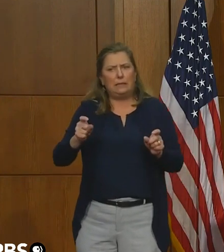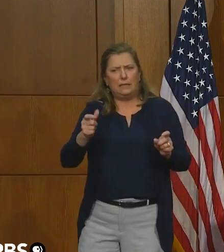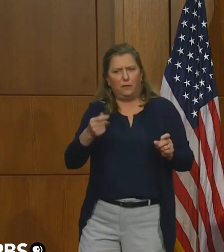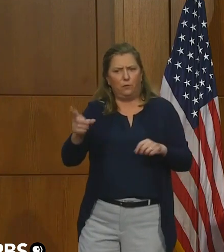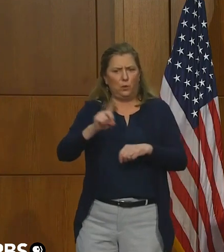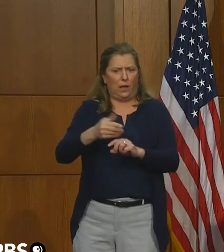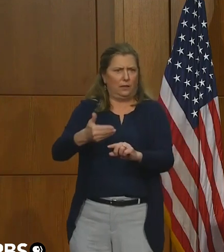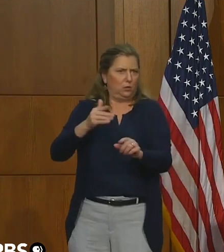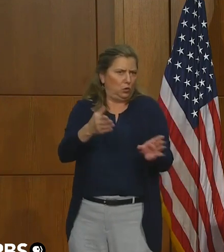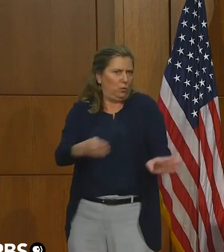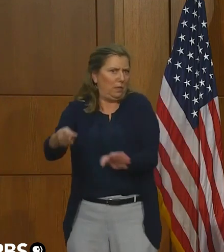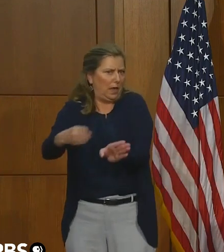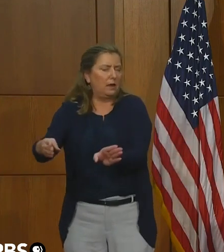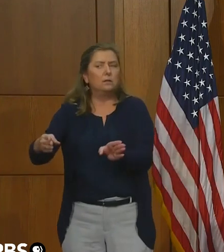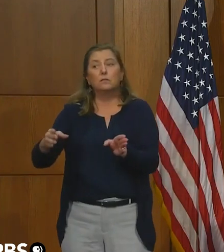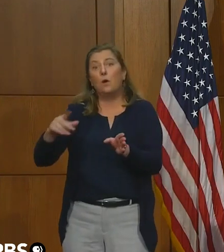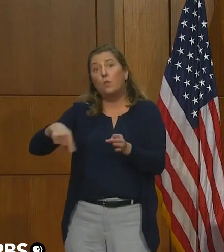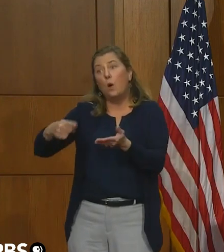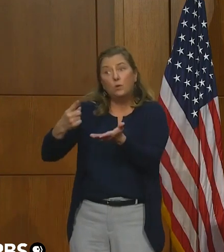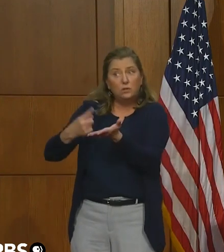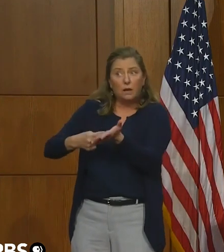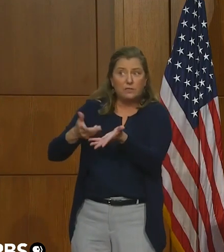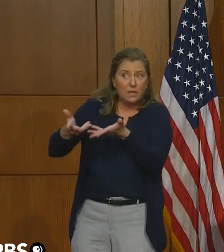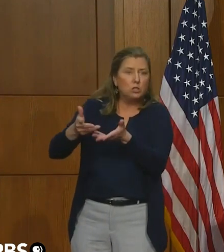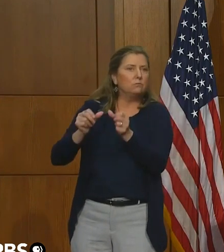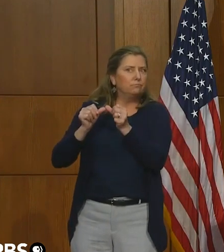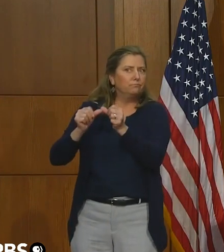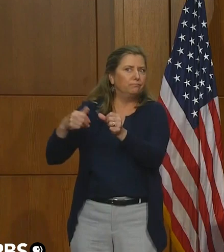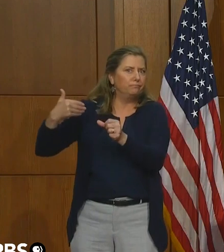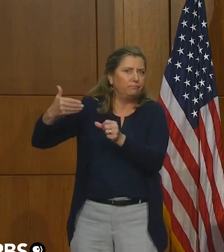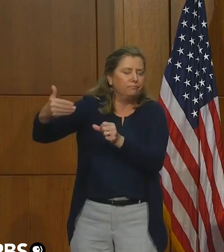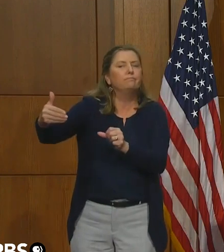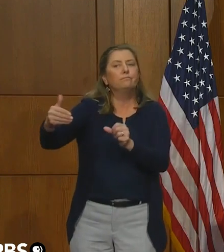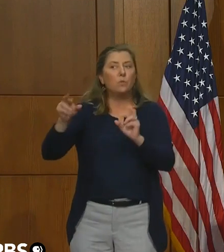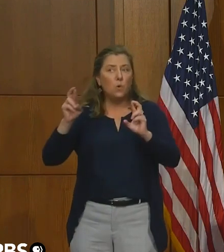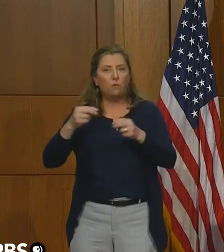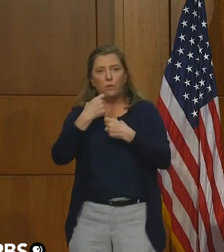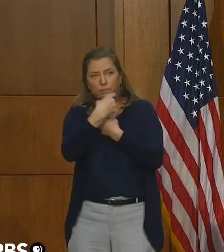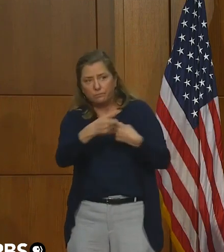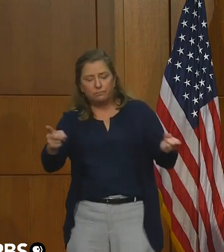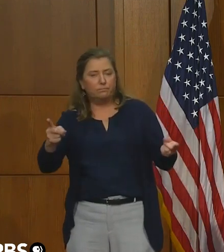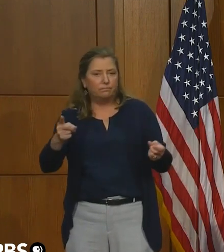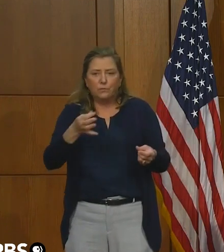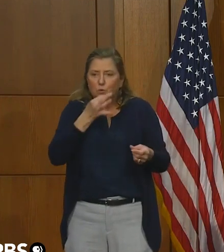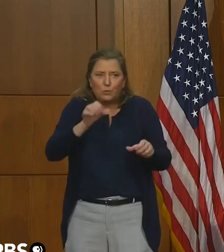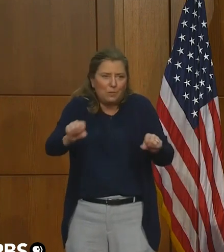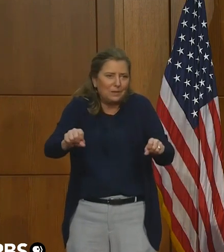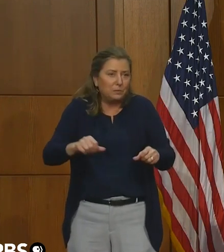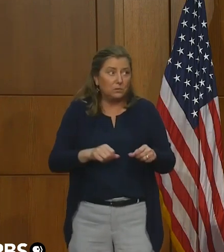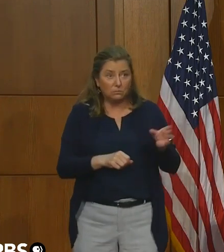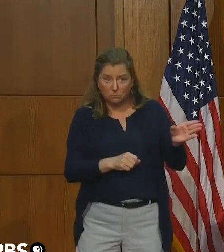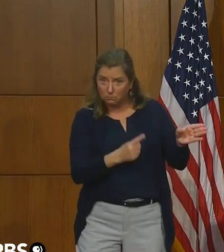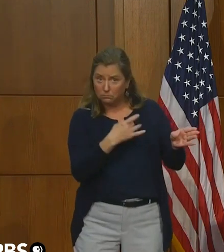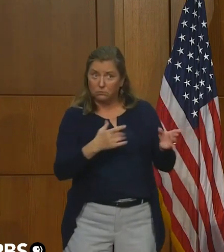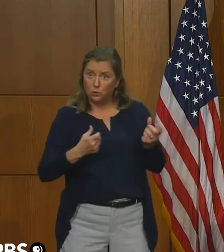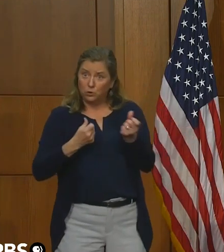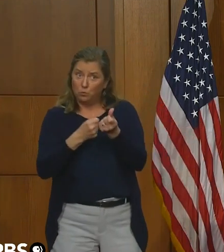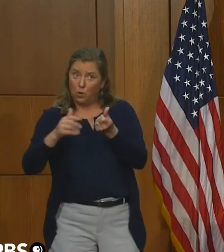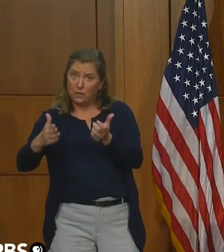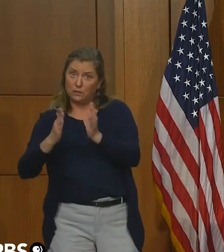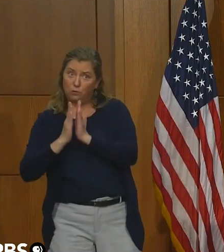ahead. So those conversations are ongoing as we speak, and we'll hopefully be able to make that announcement as soon as we can. Are you supportive of his request